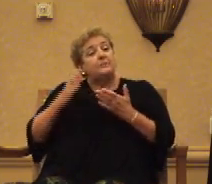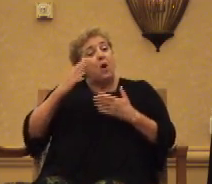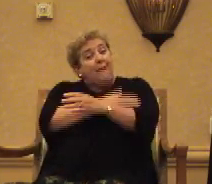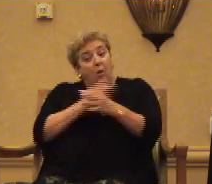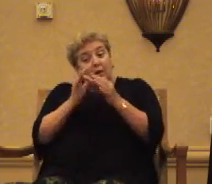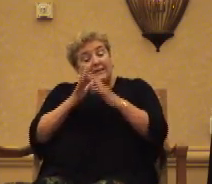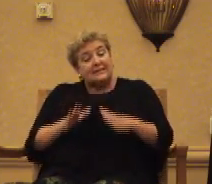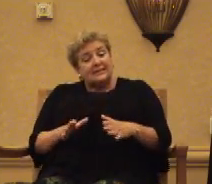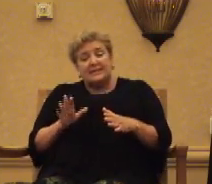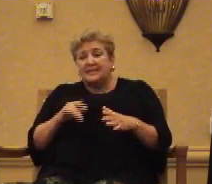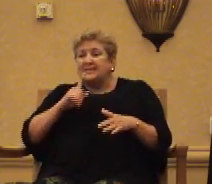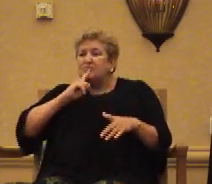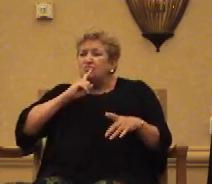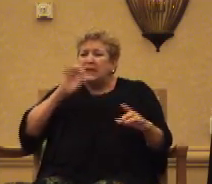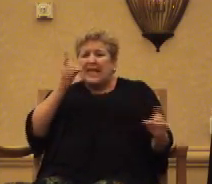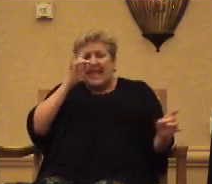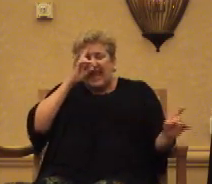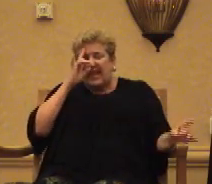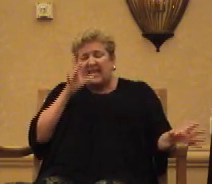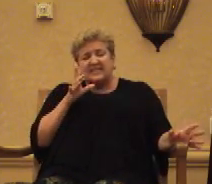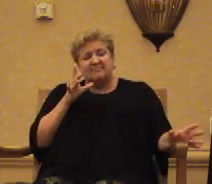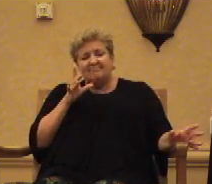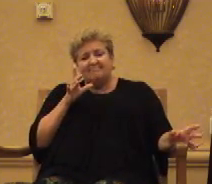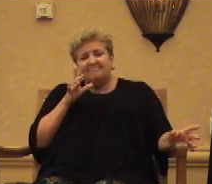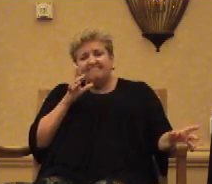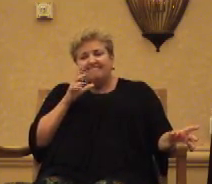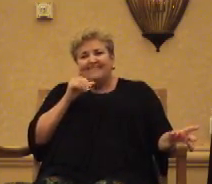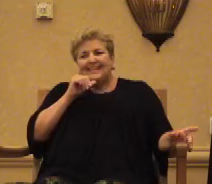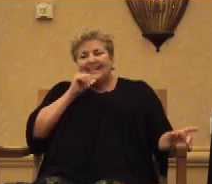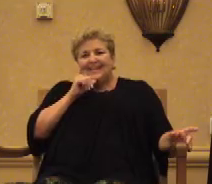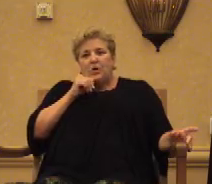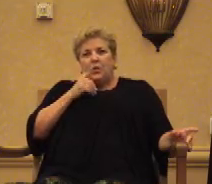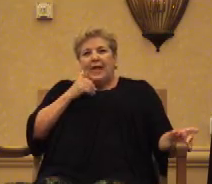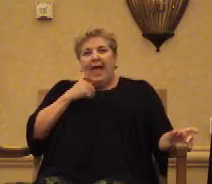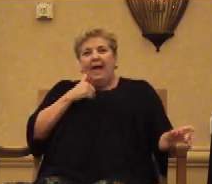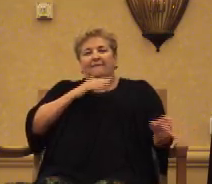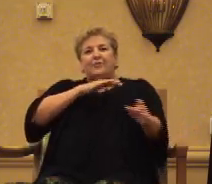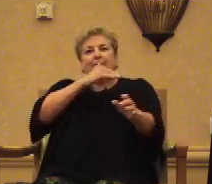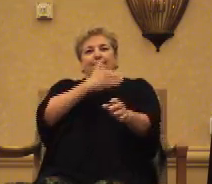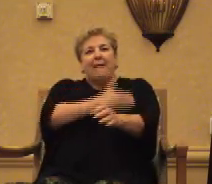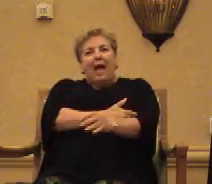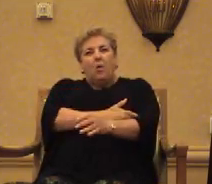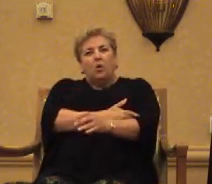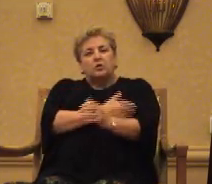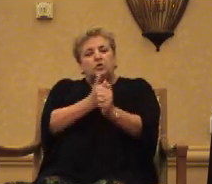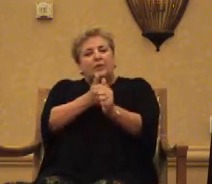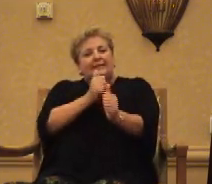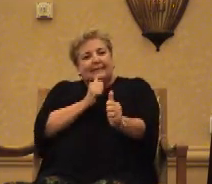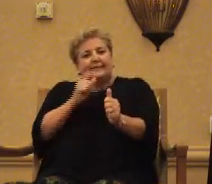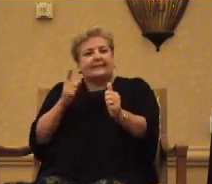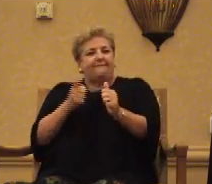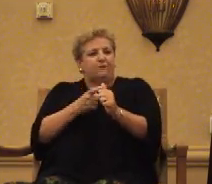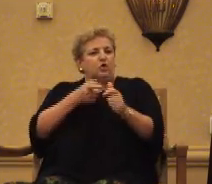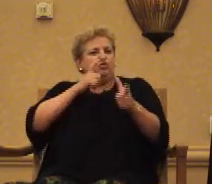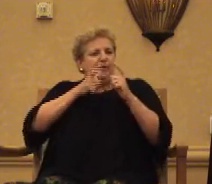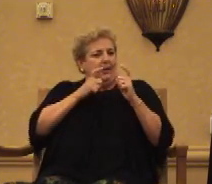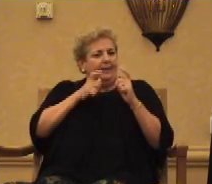hideous. And it's that I don't have the power to resist the first drink. I mean, I can for a